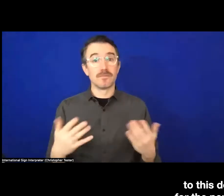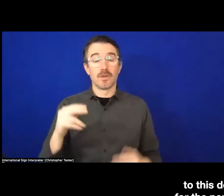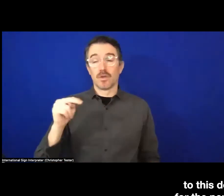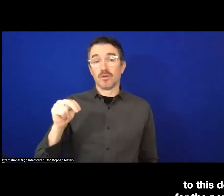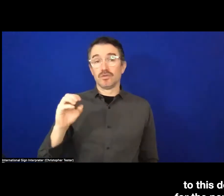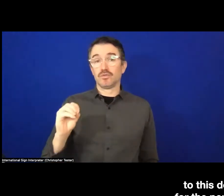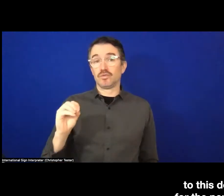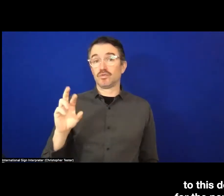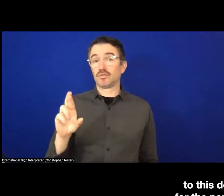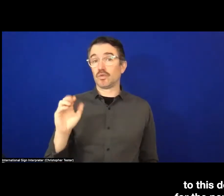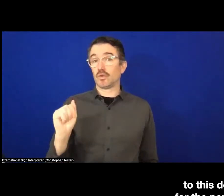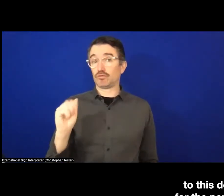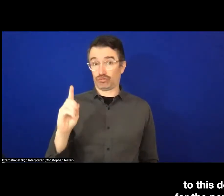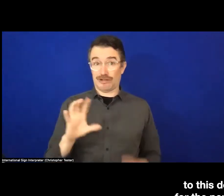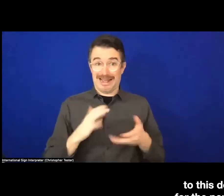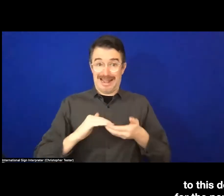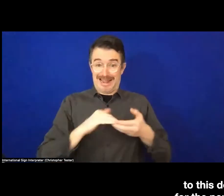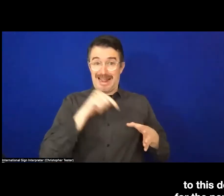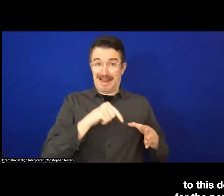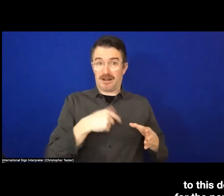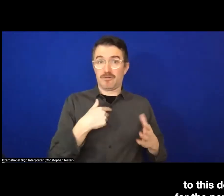thematic area for the period